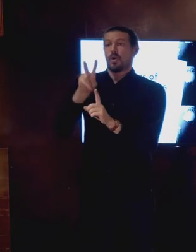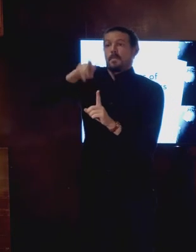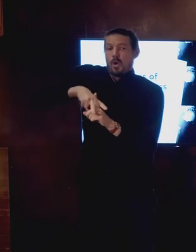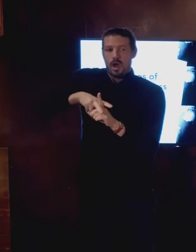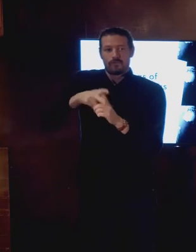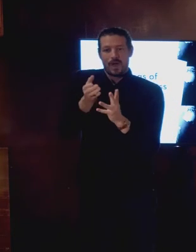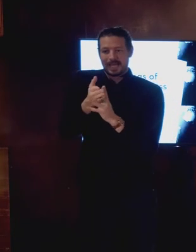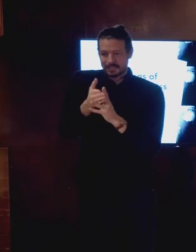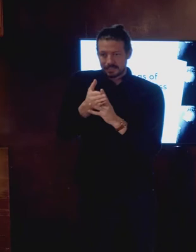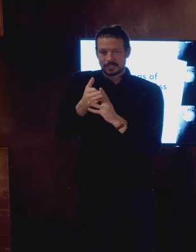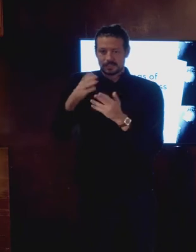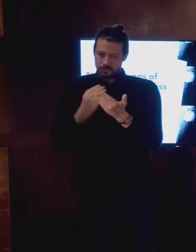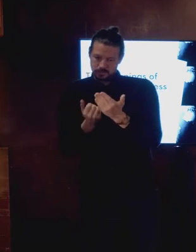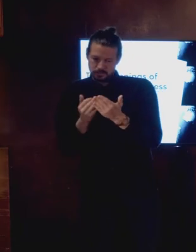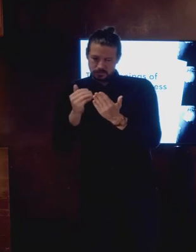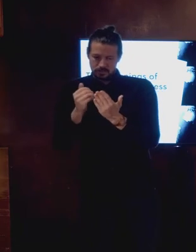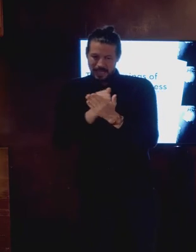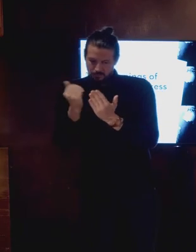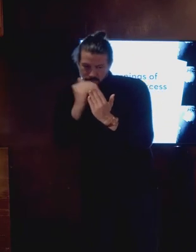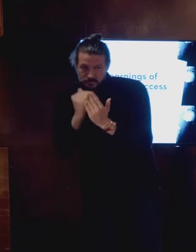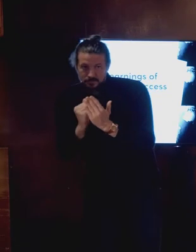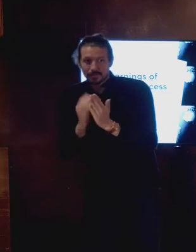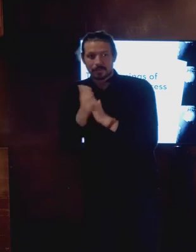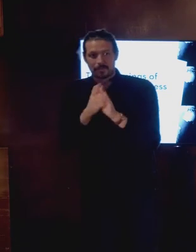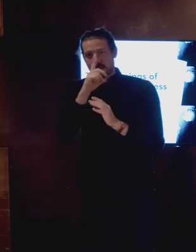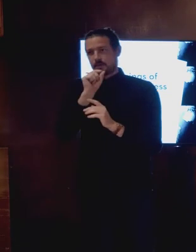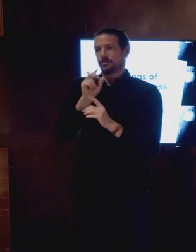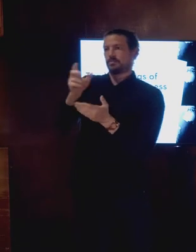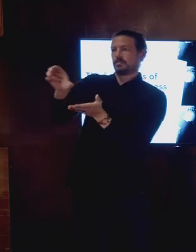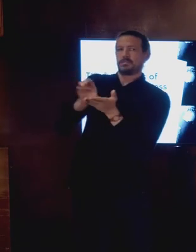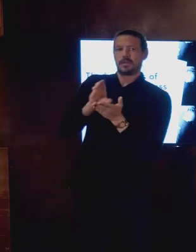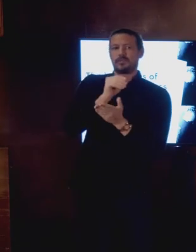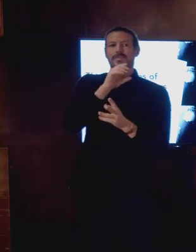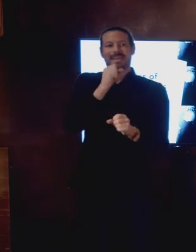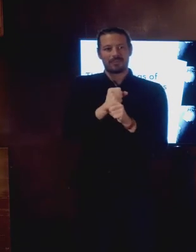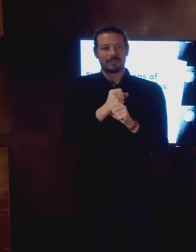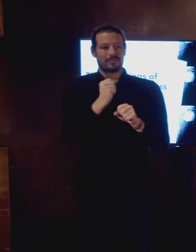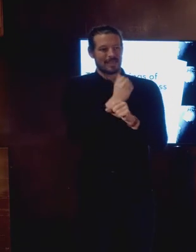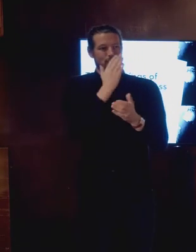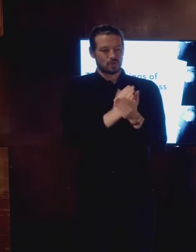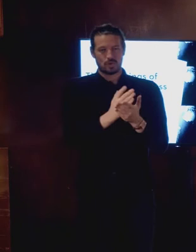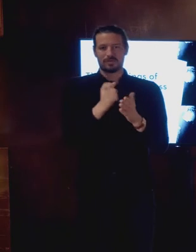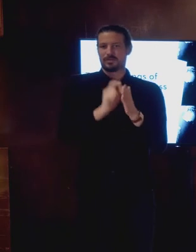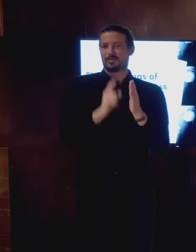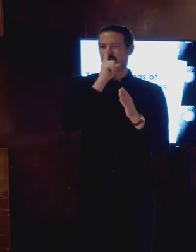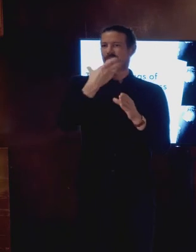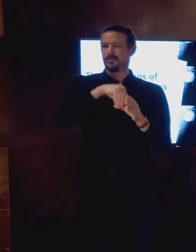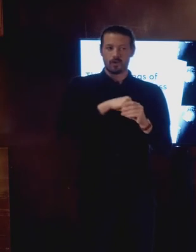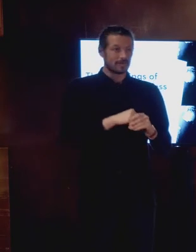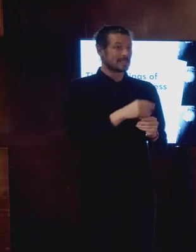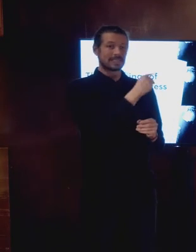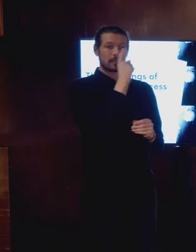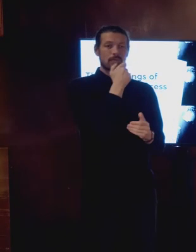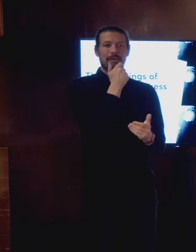the government gives them money to make their shows accessible. I think that, you know, and we really stressed today how much it costs to make your show